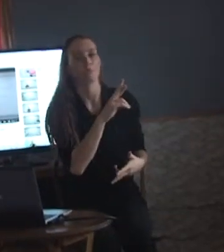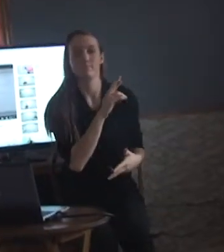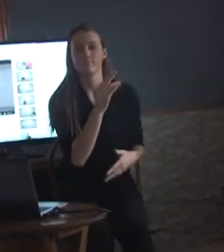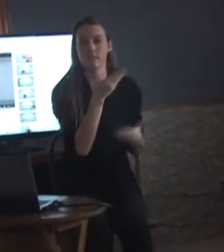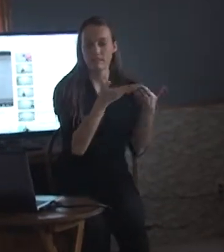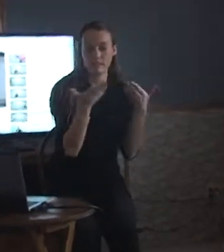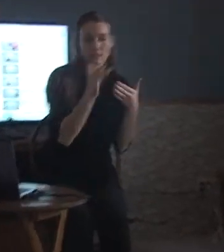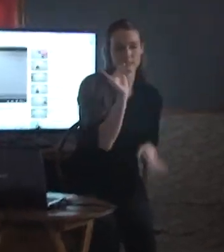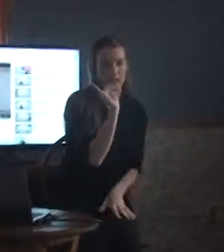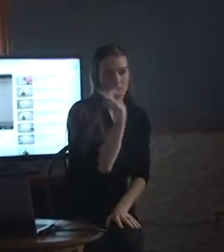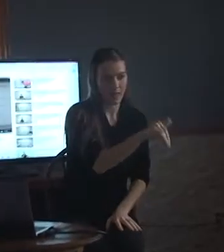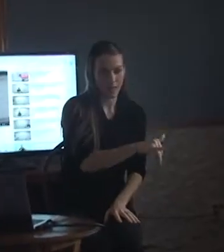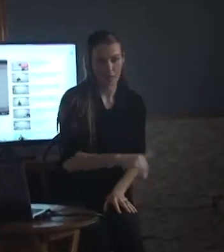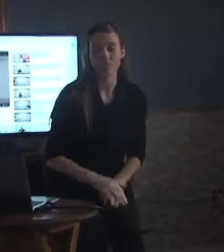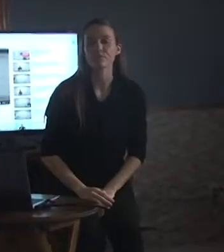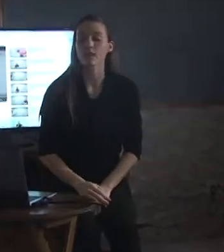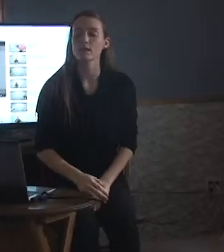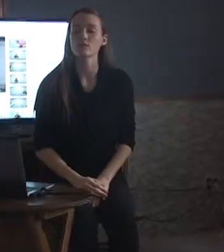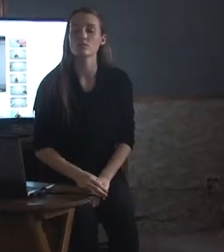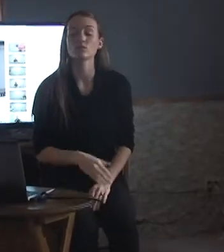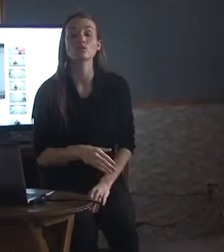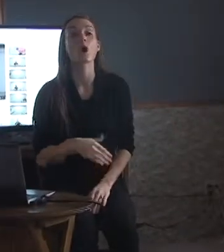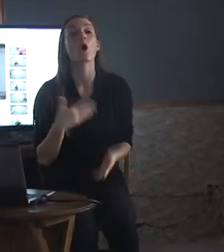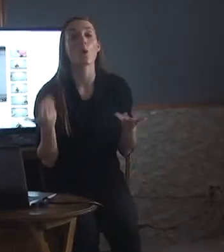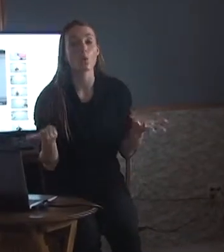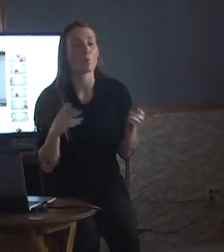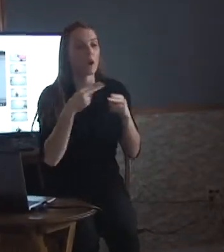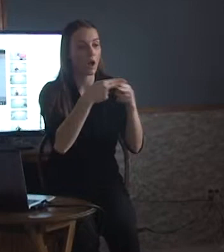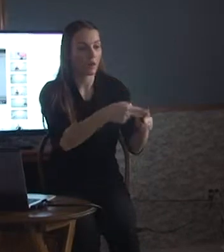So, let's call that qualitative.